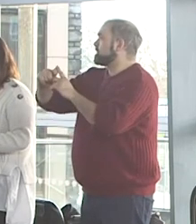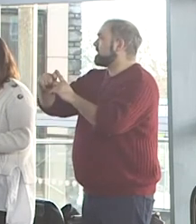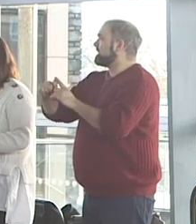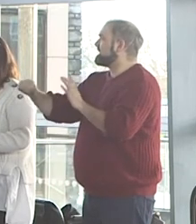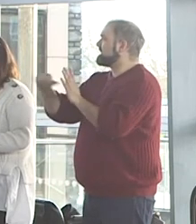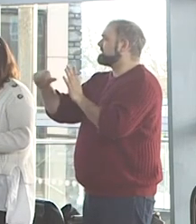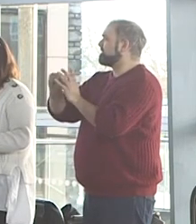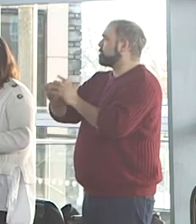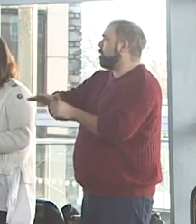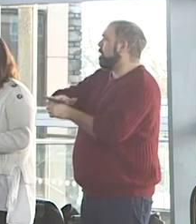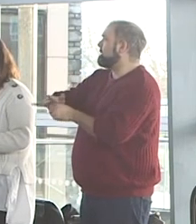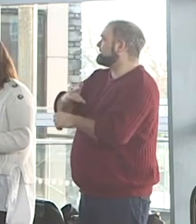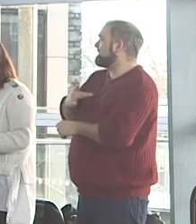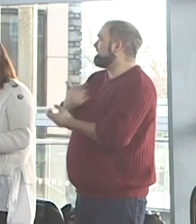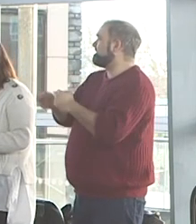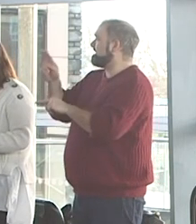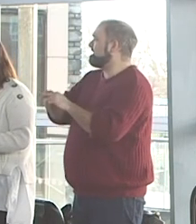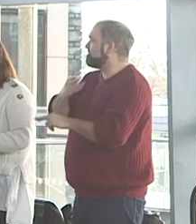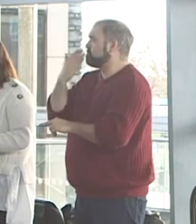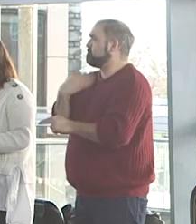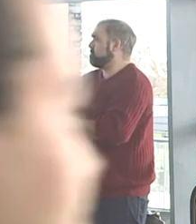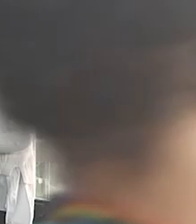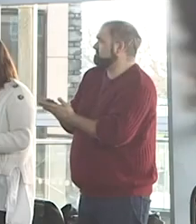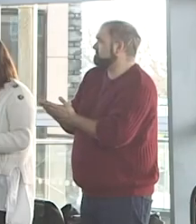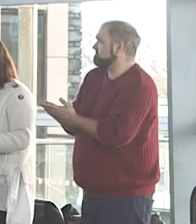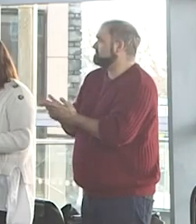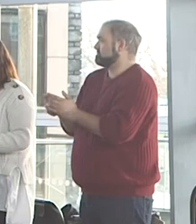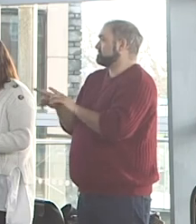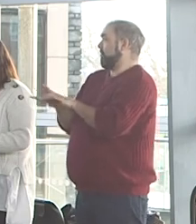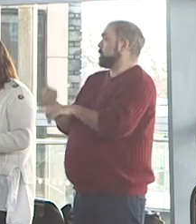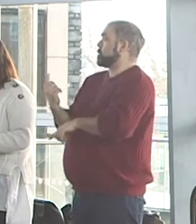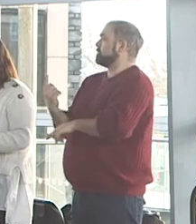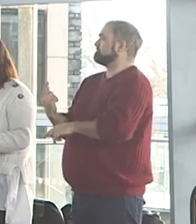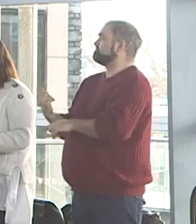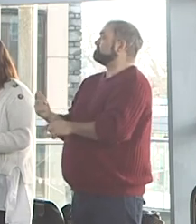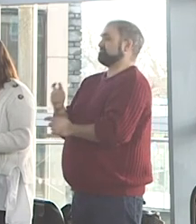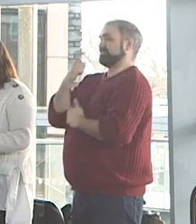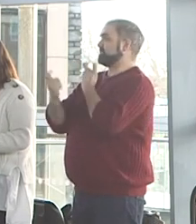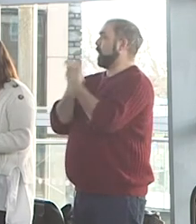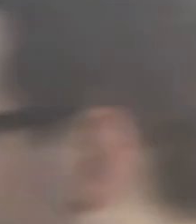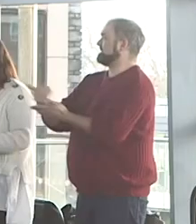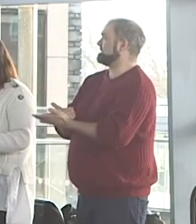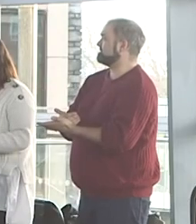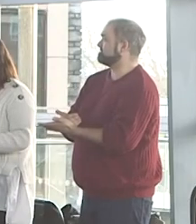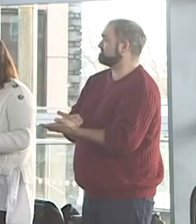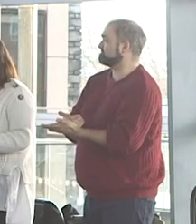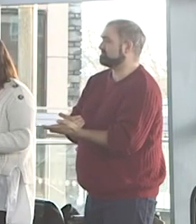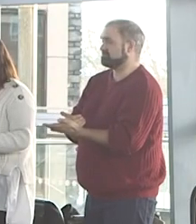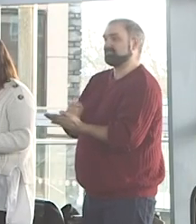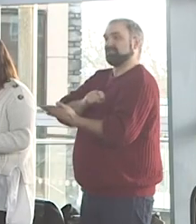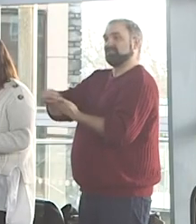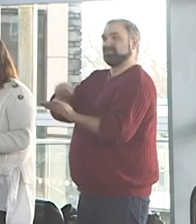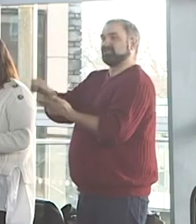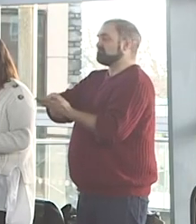difficult place to live for people without a leave to remain, such as asylum seekers. In 1993, the Asylum Immigration